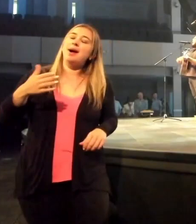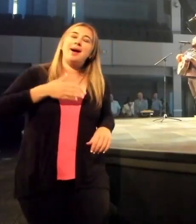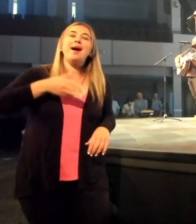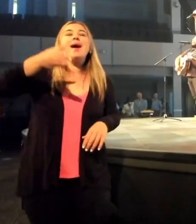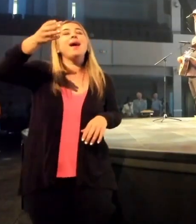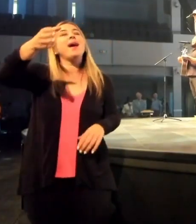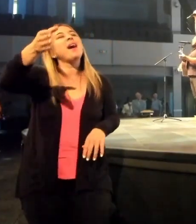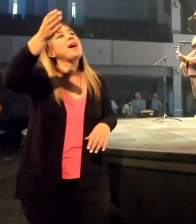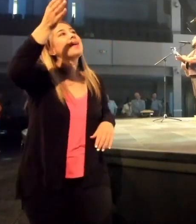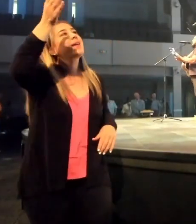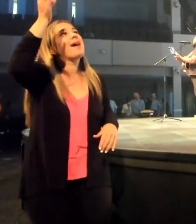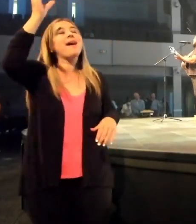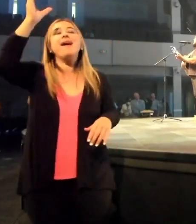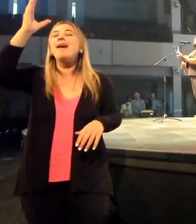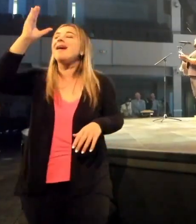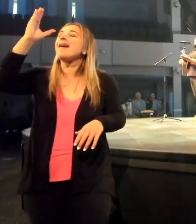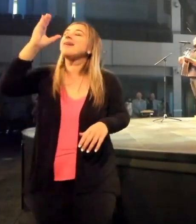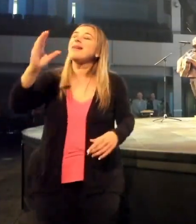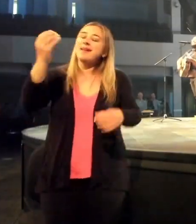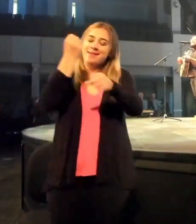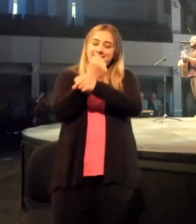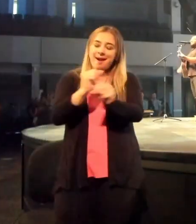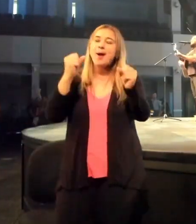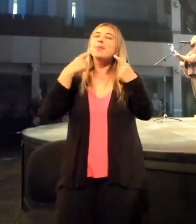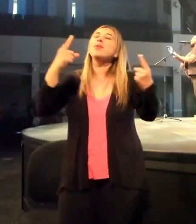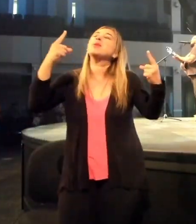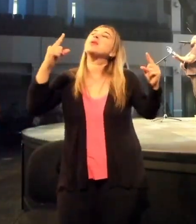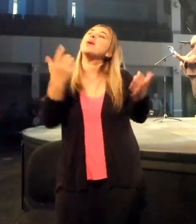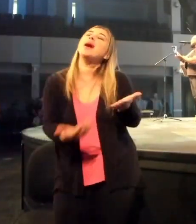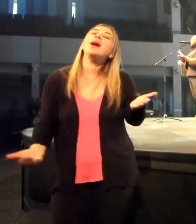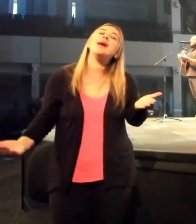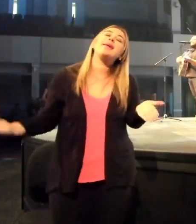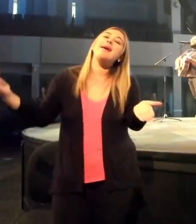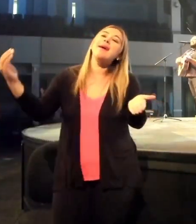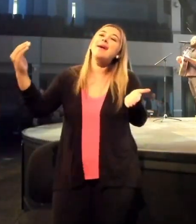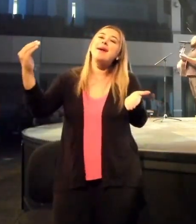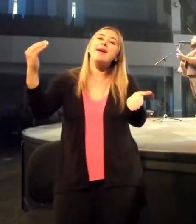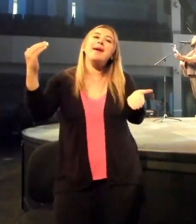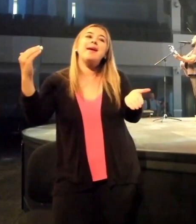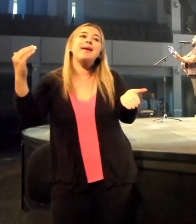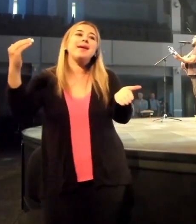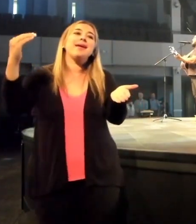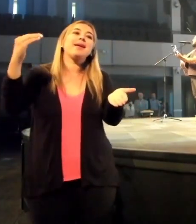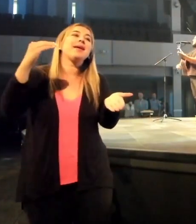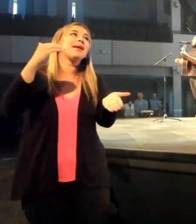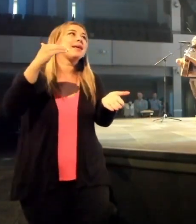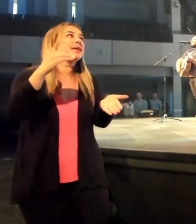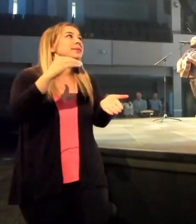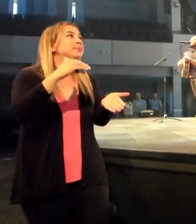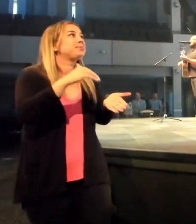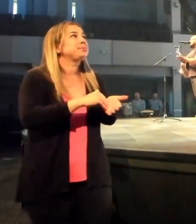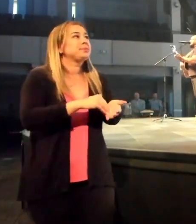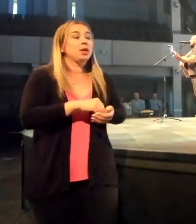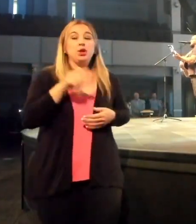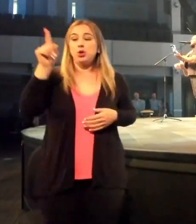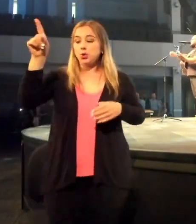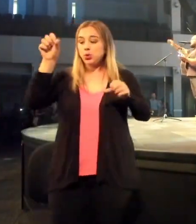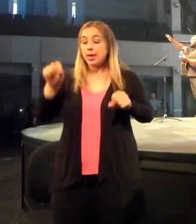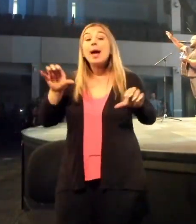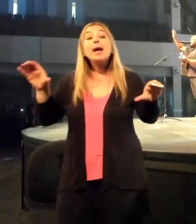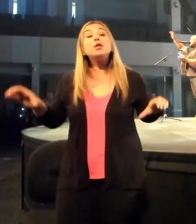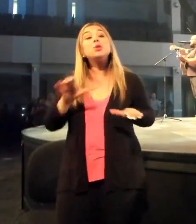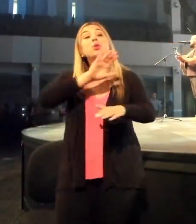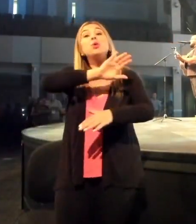And my God, come through again.